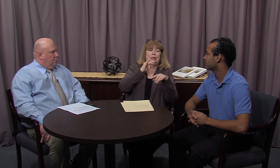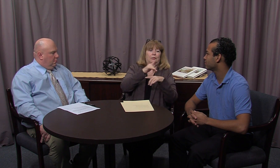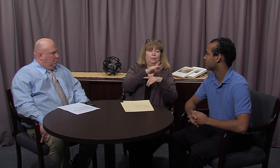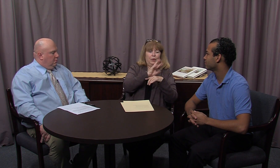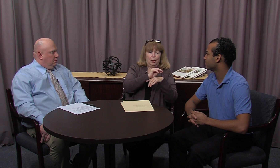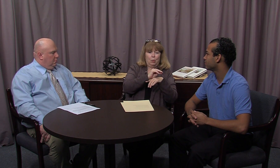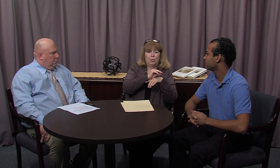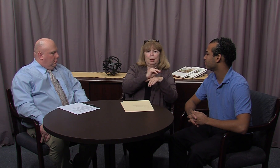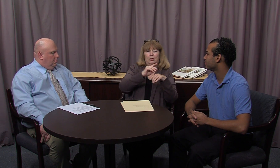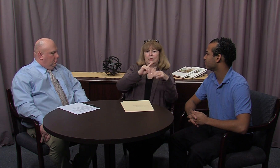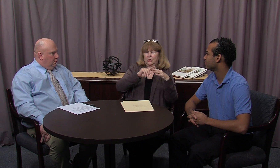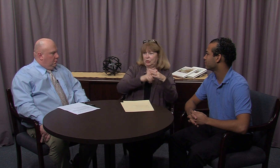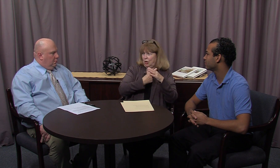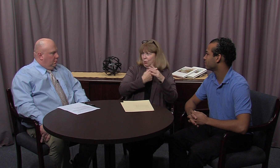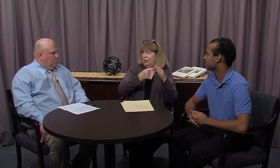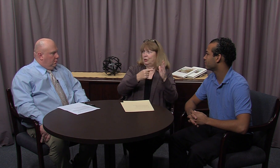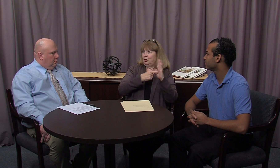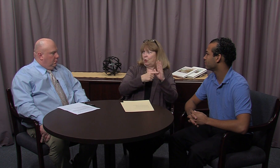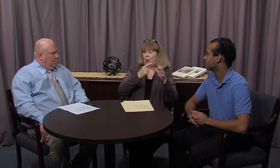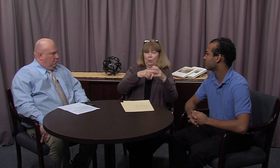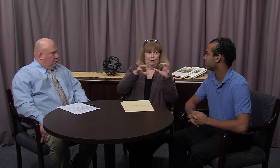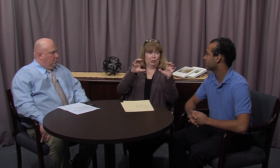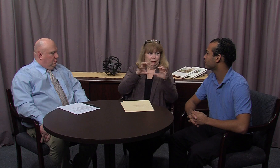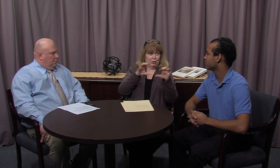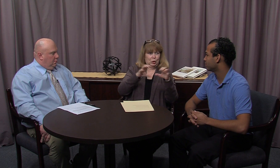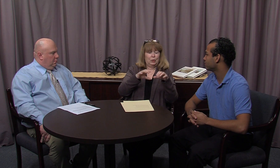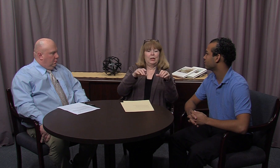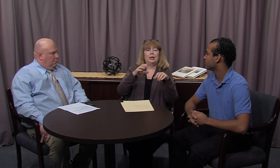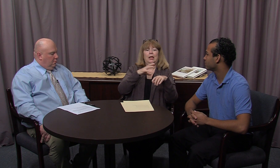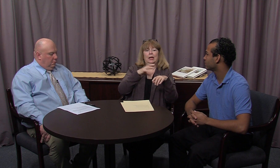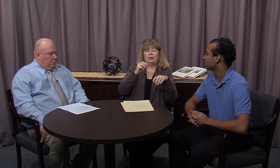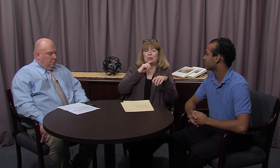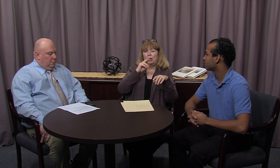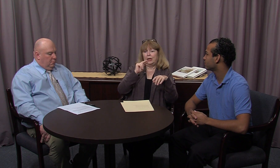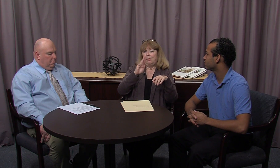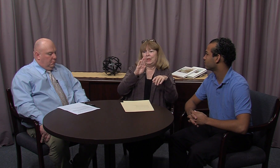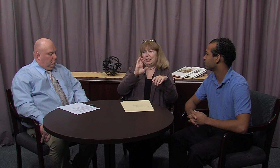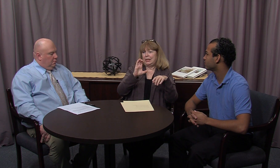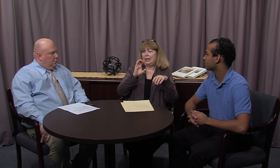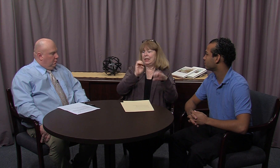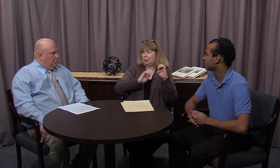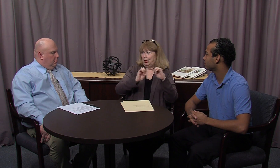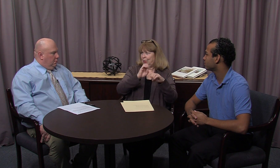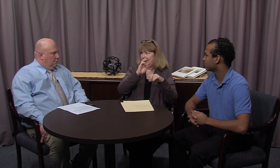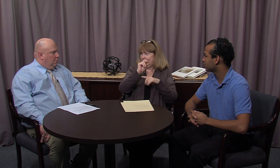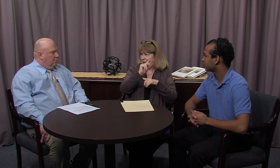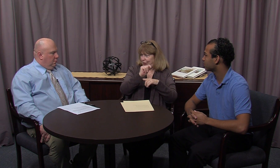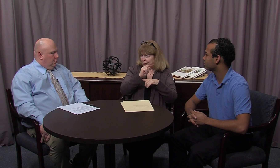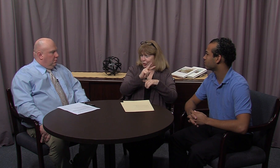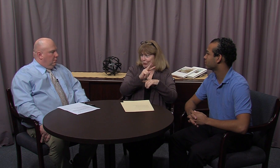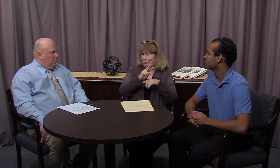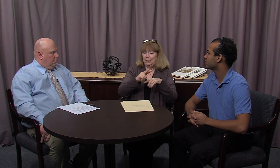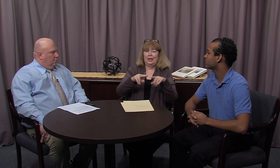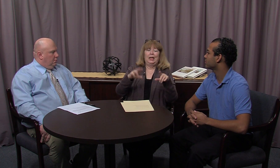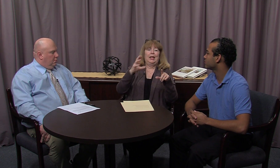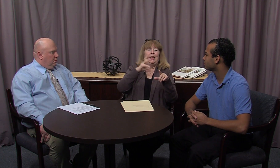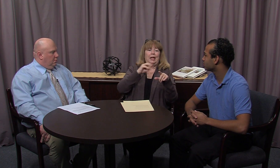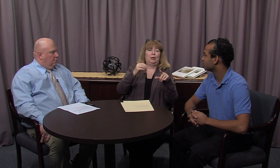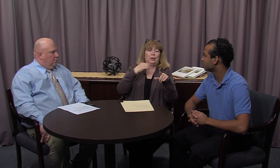a film to start with to show what we were going to be doing, and it was called NBC Experiment in Television. And we